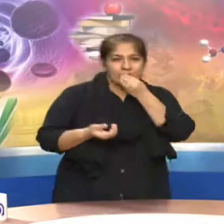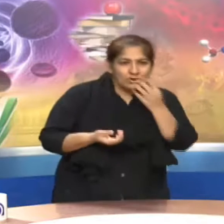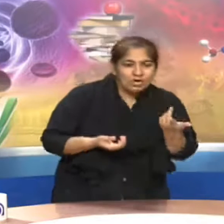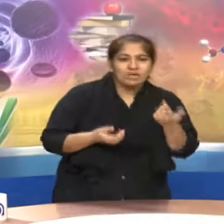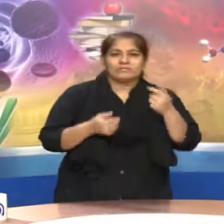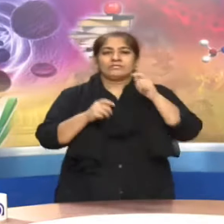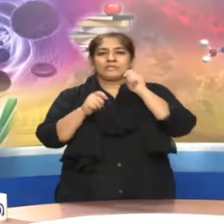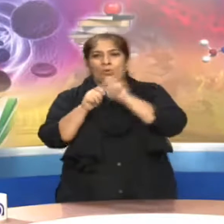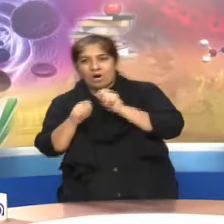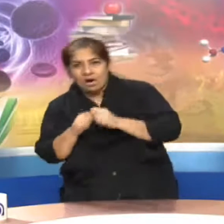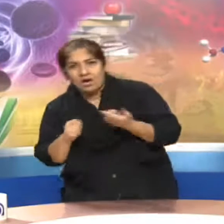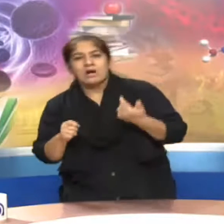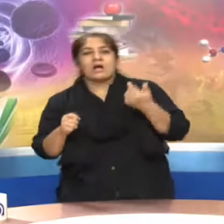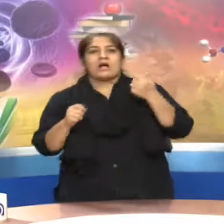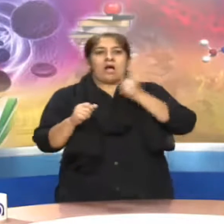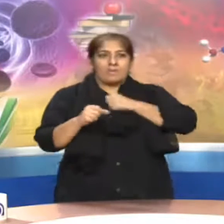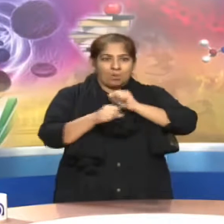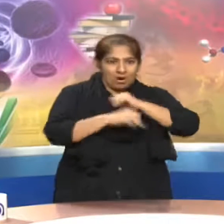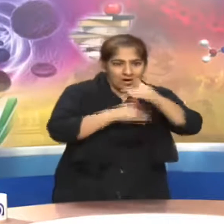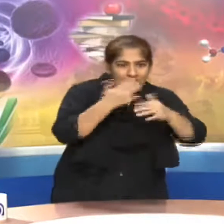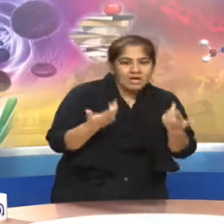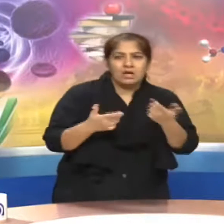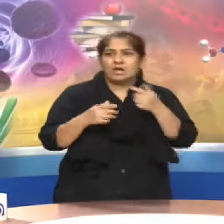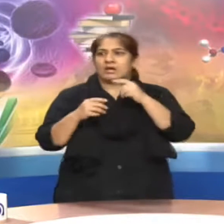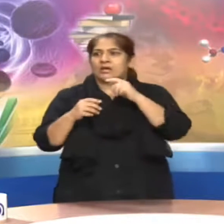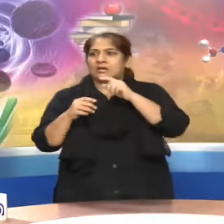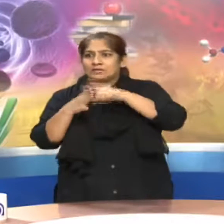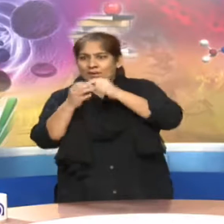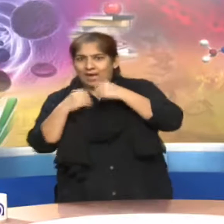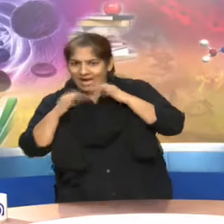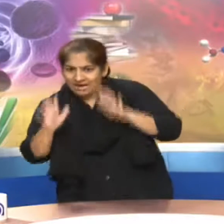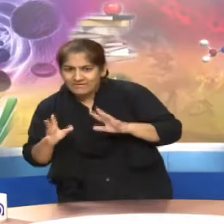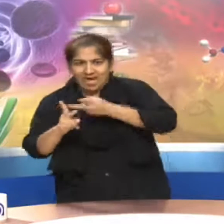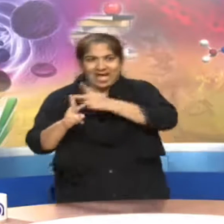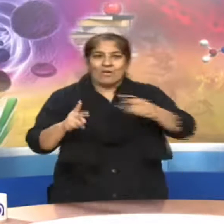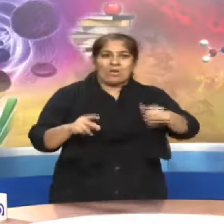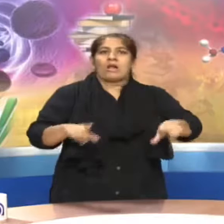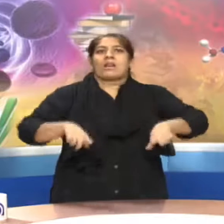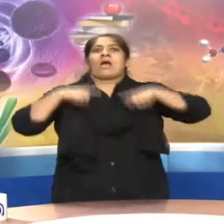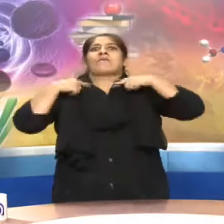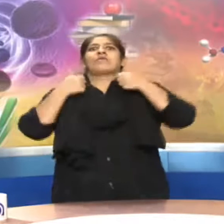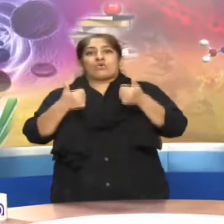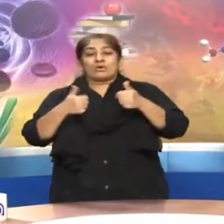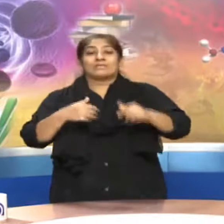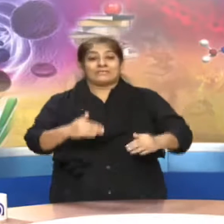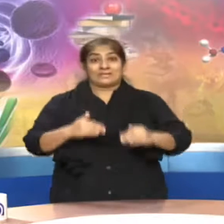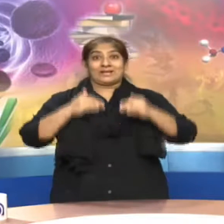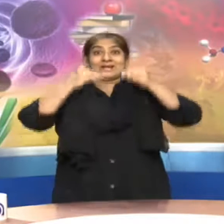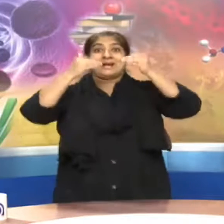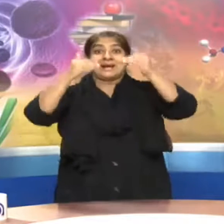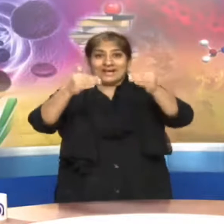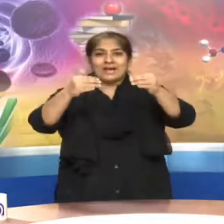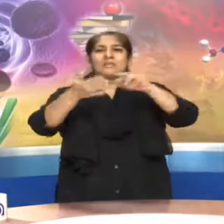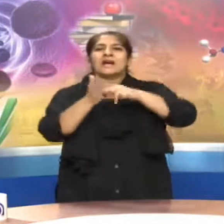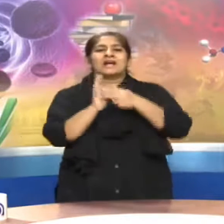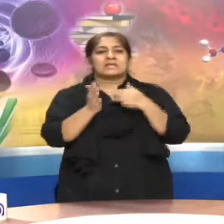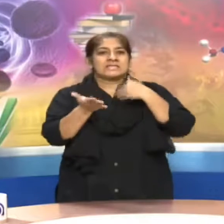known as physiological needs, like we need food, we need space to